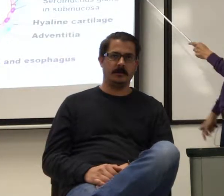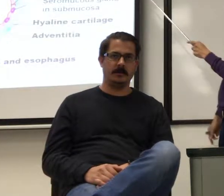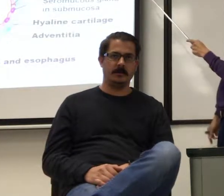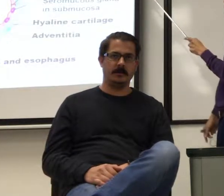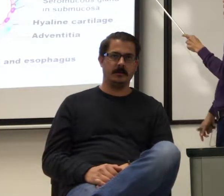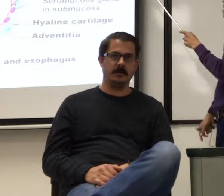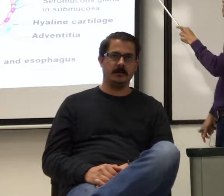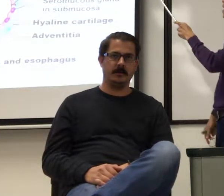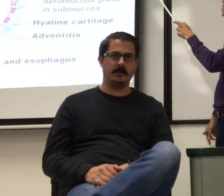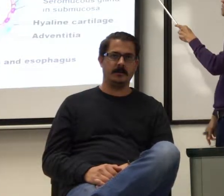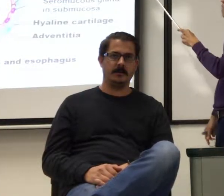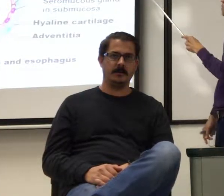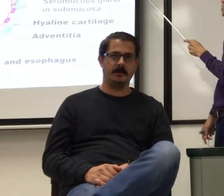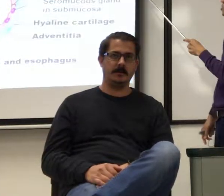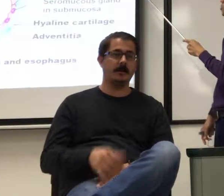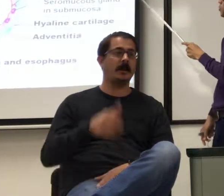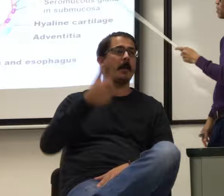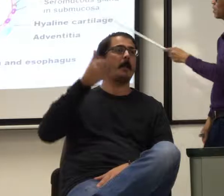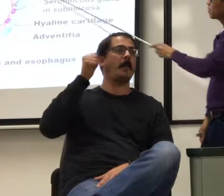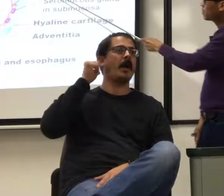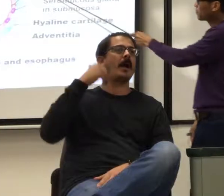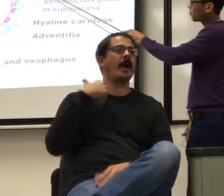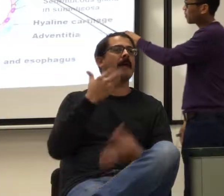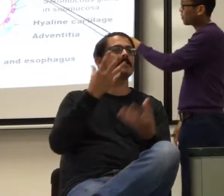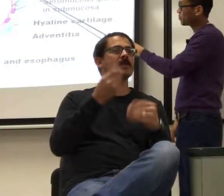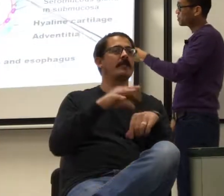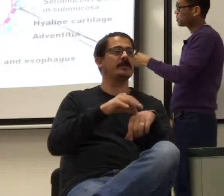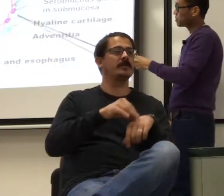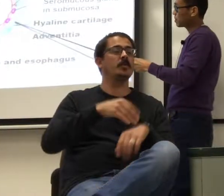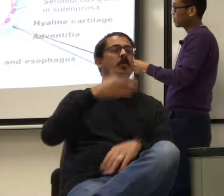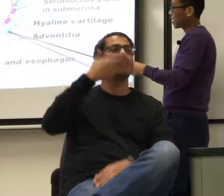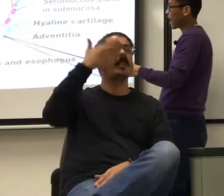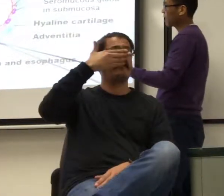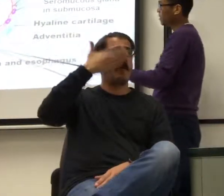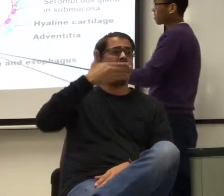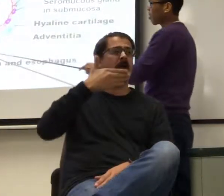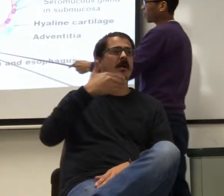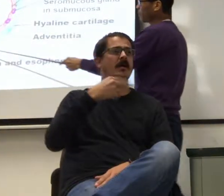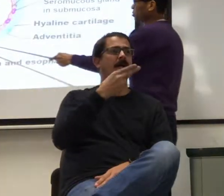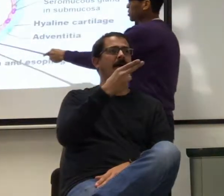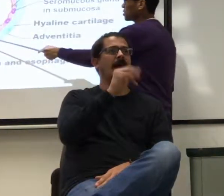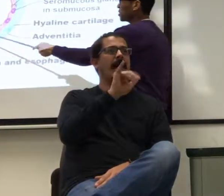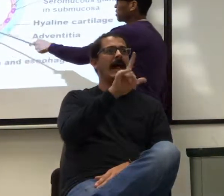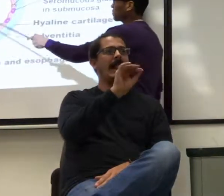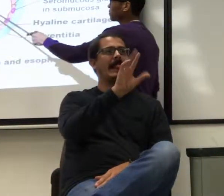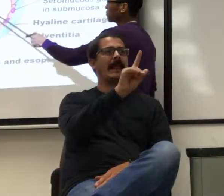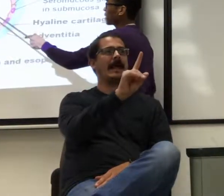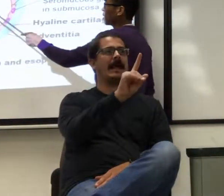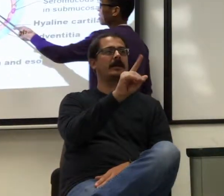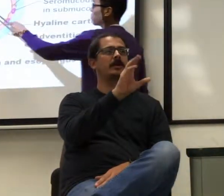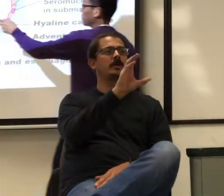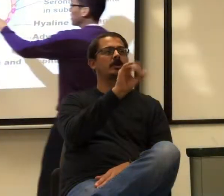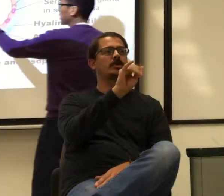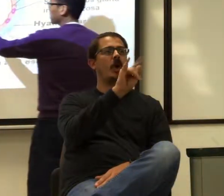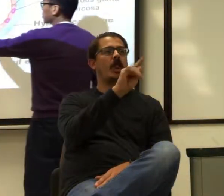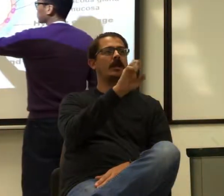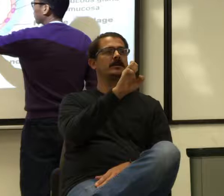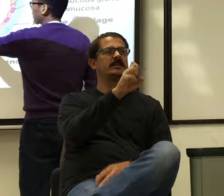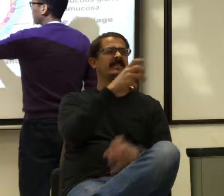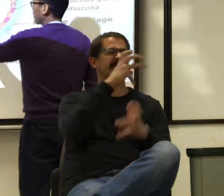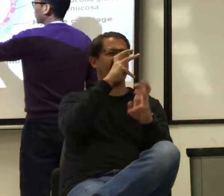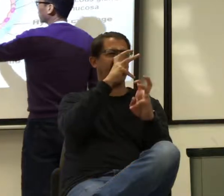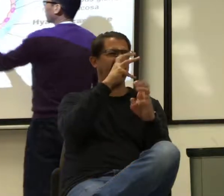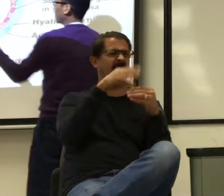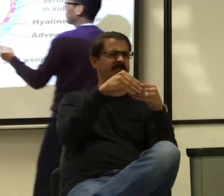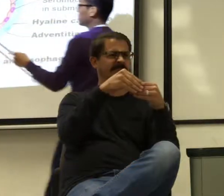on the back it has soft tissue, but in the front there's this hyaline cartilage which is stiff. You take a section